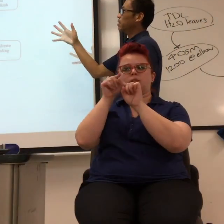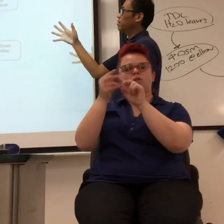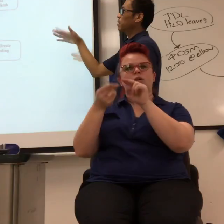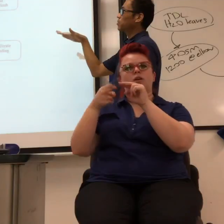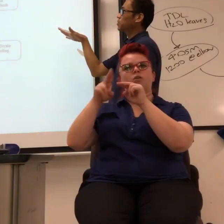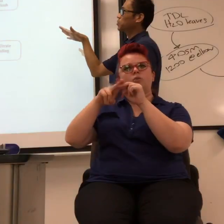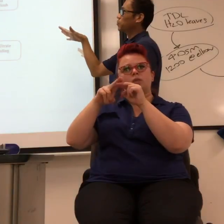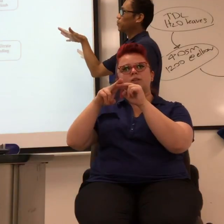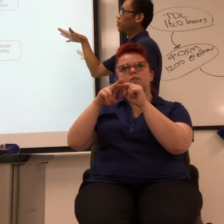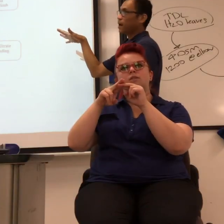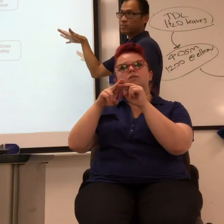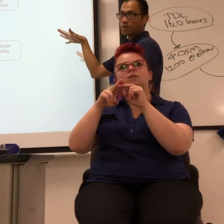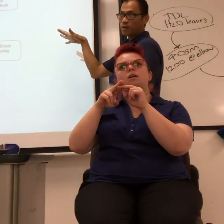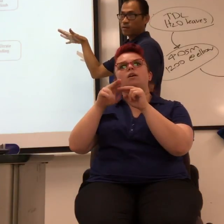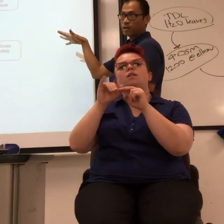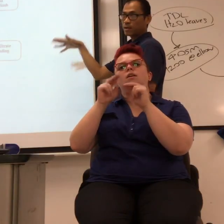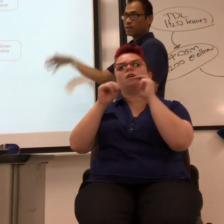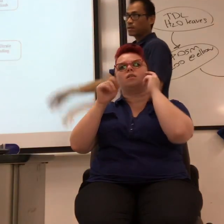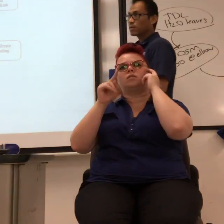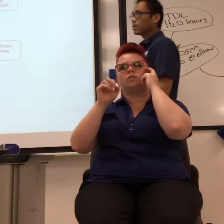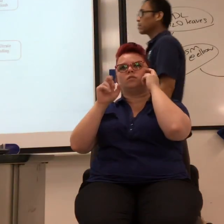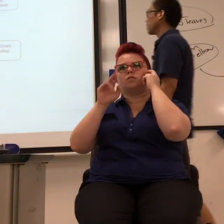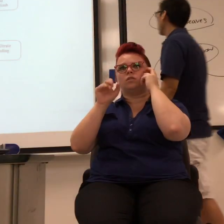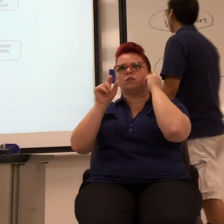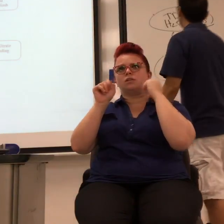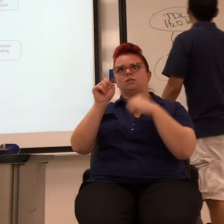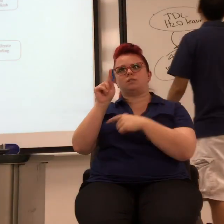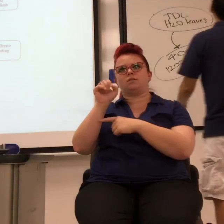increases the interstitial fluid osmolarity.